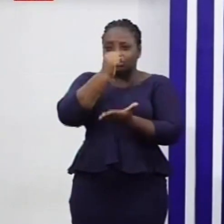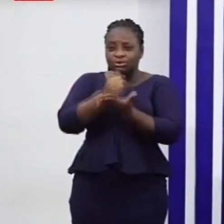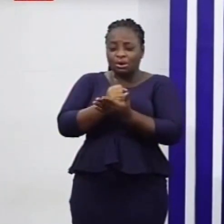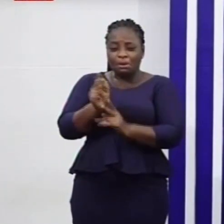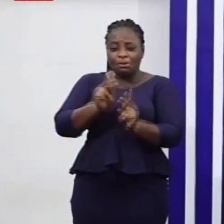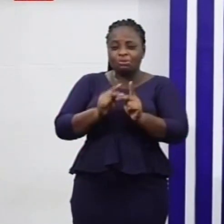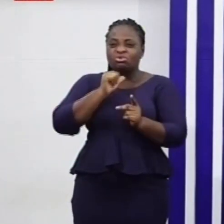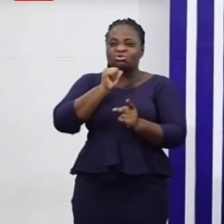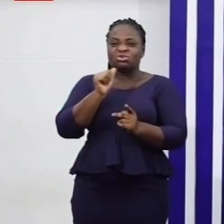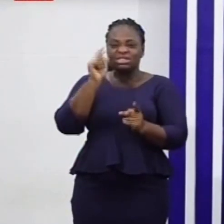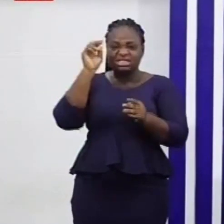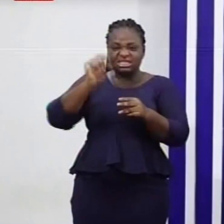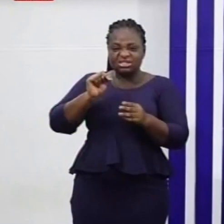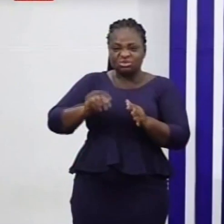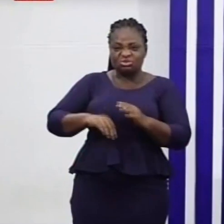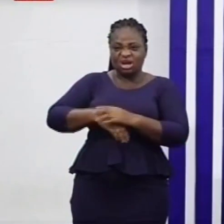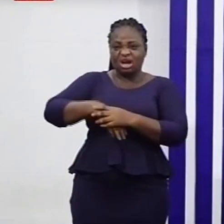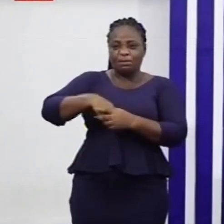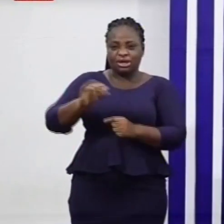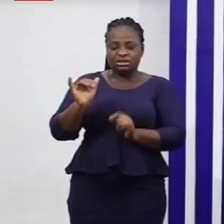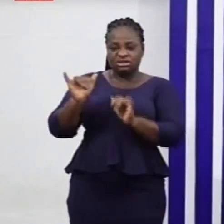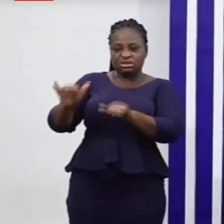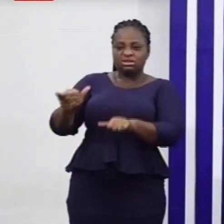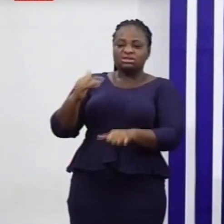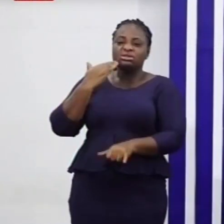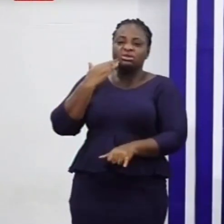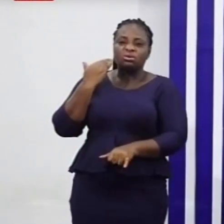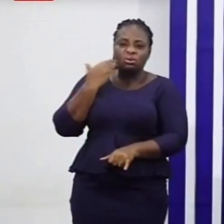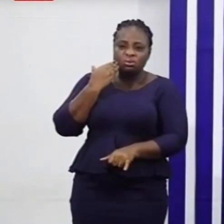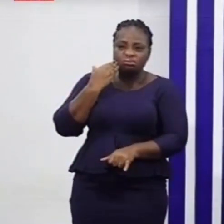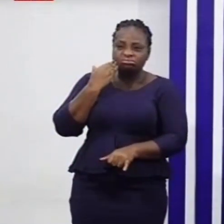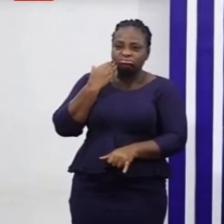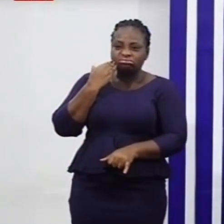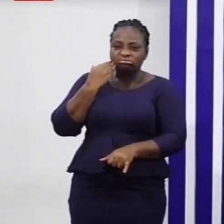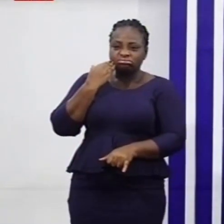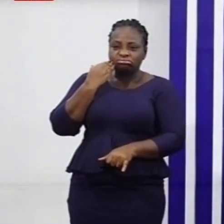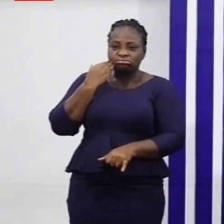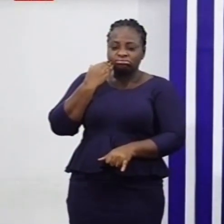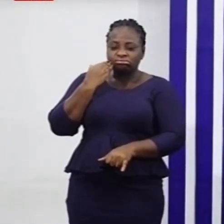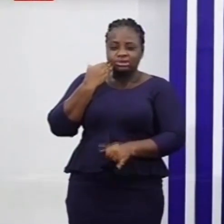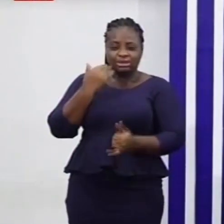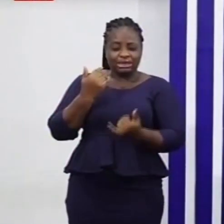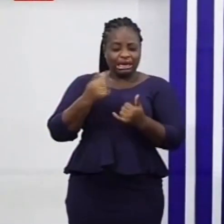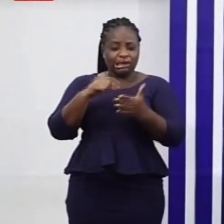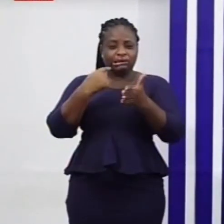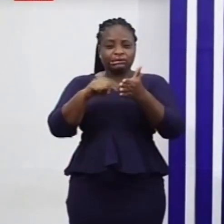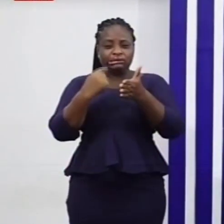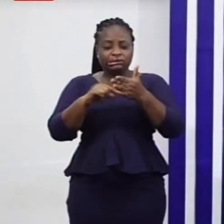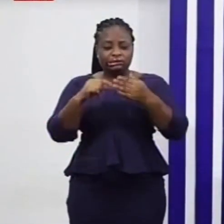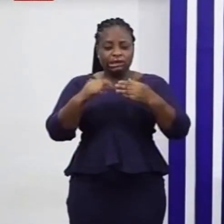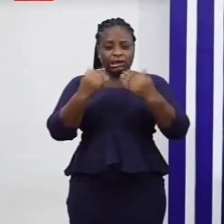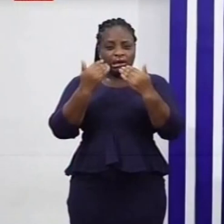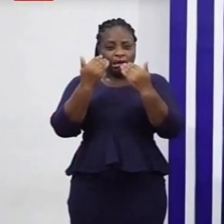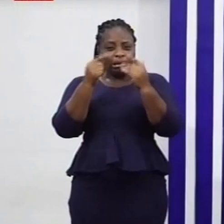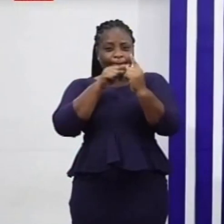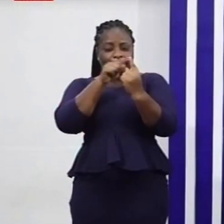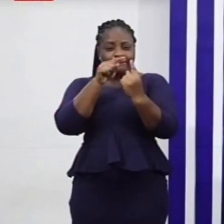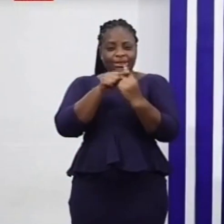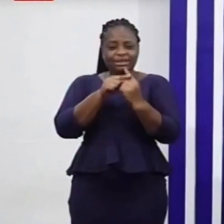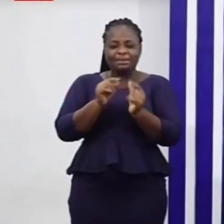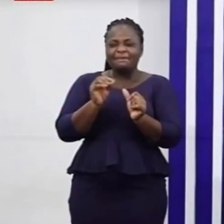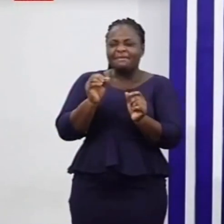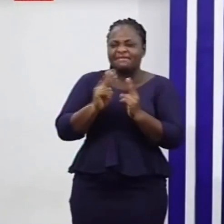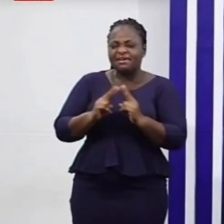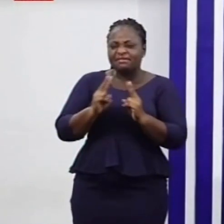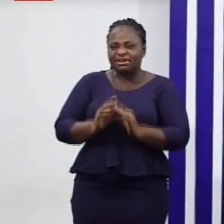out stay at home. The checkpoints have been very effective.